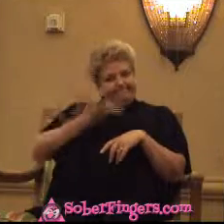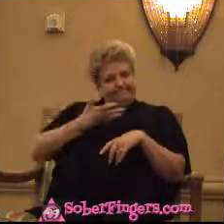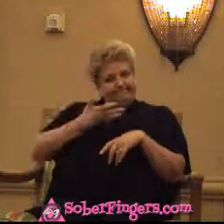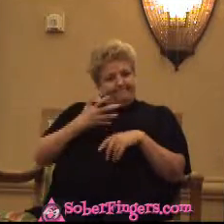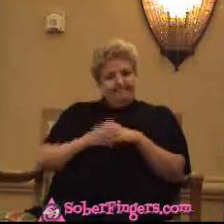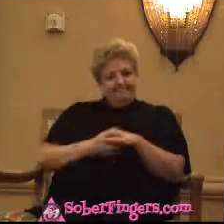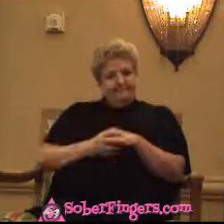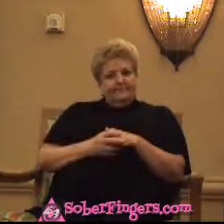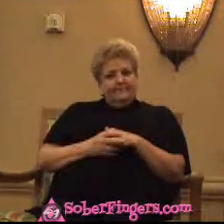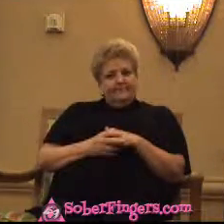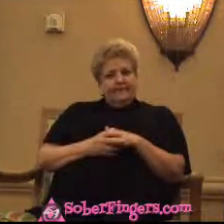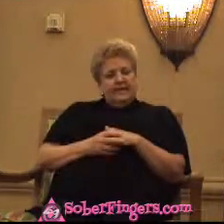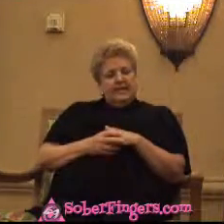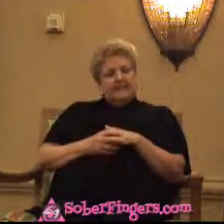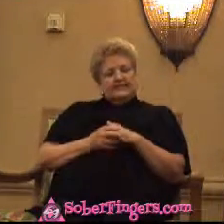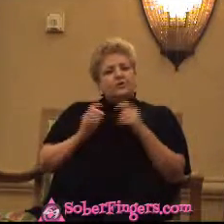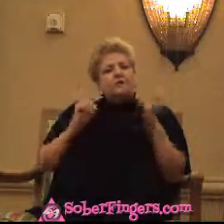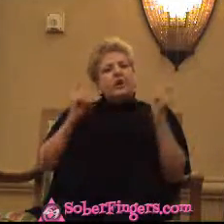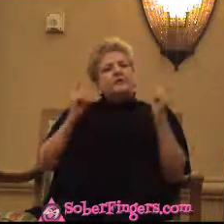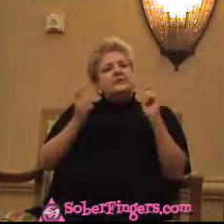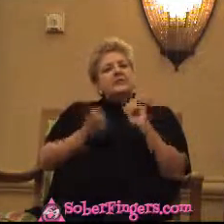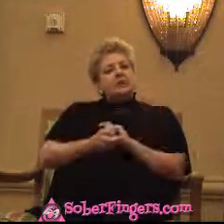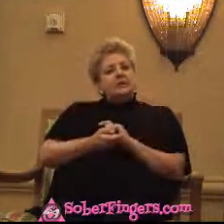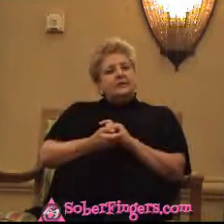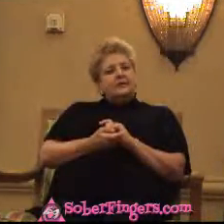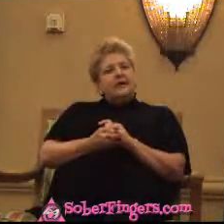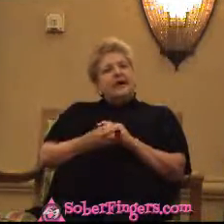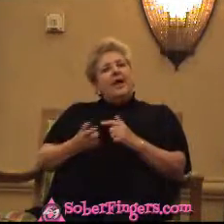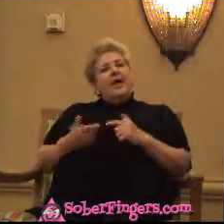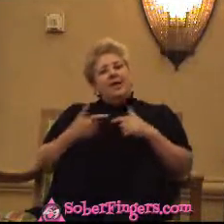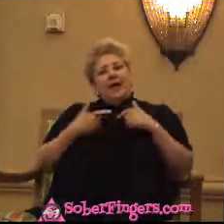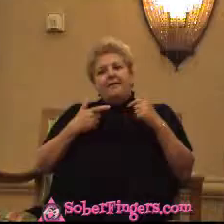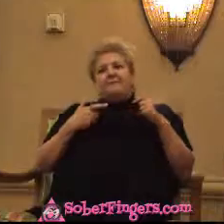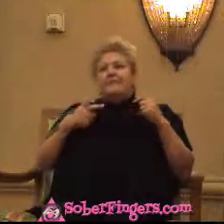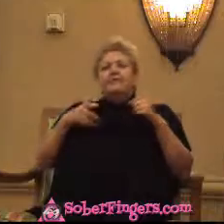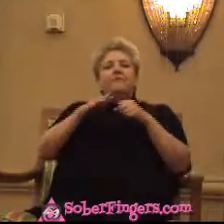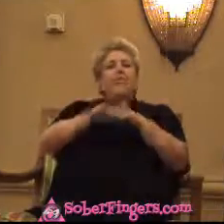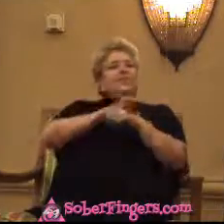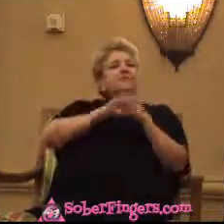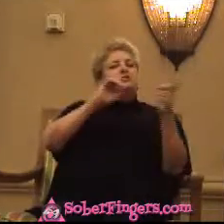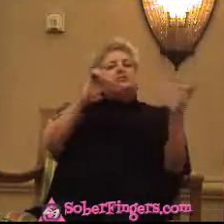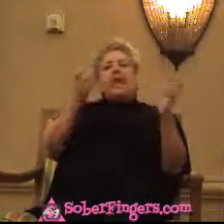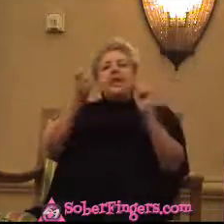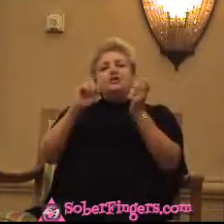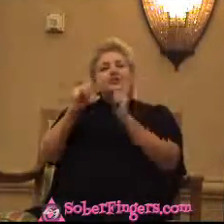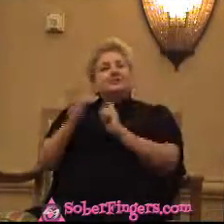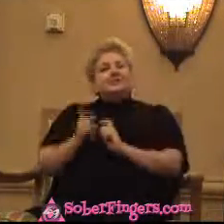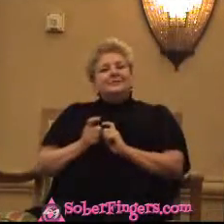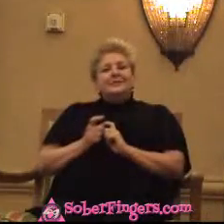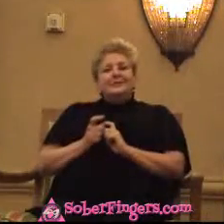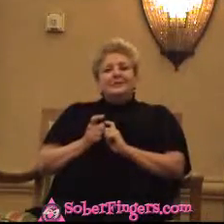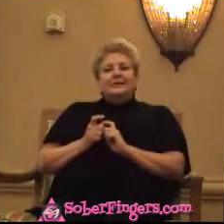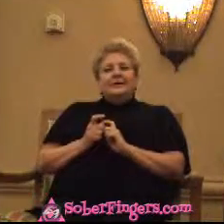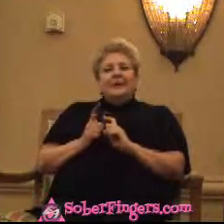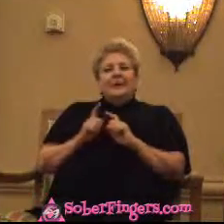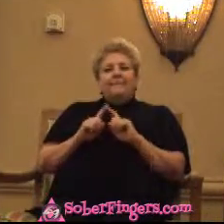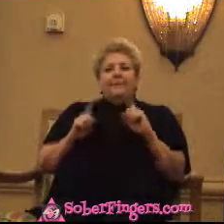a transition. Life is just changes, But Keith had this printed on his card. It said, "Dear God, help me to